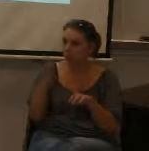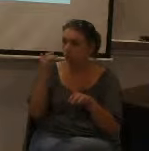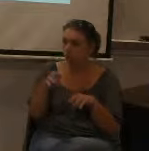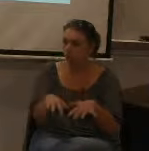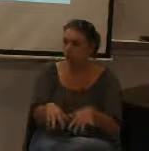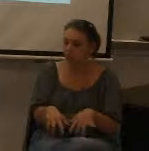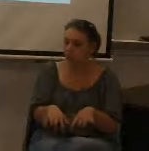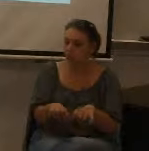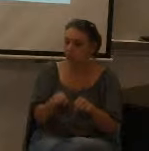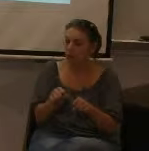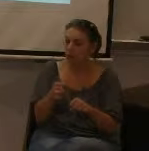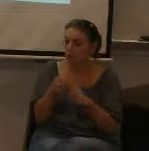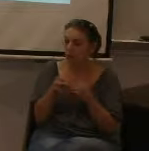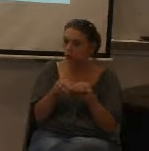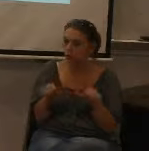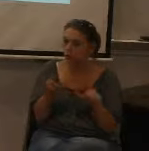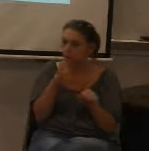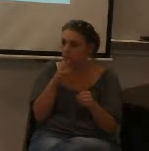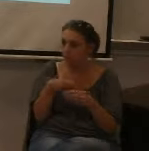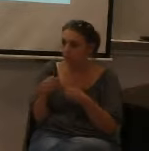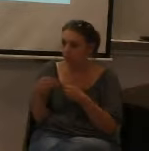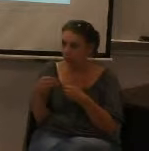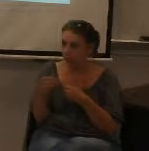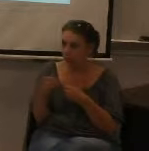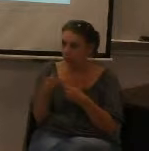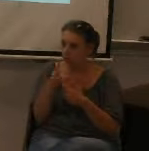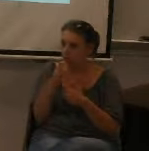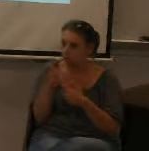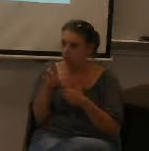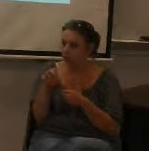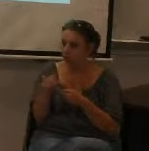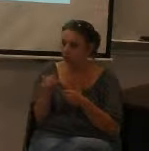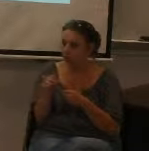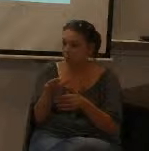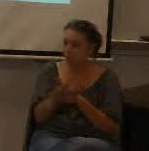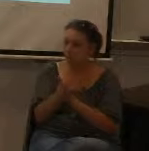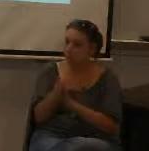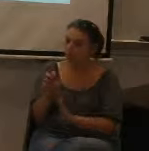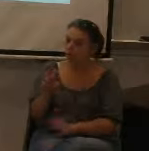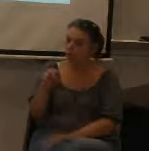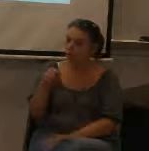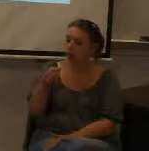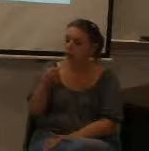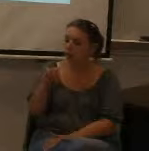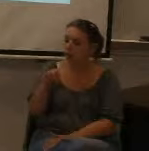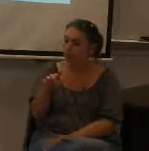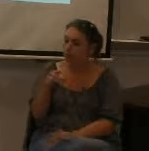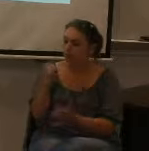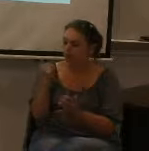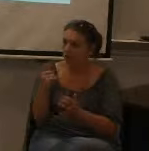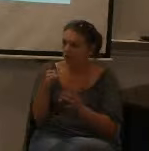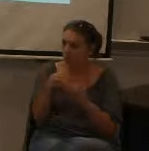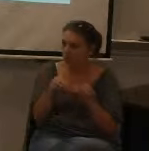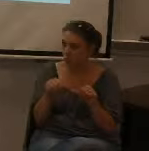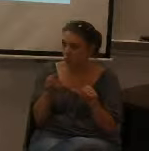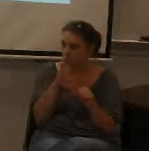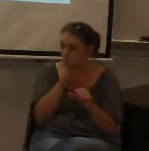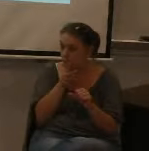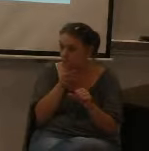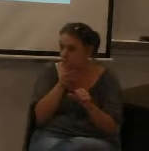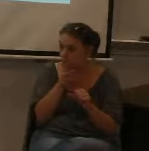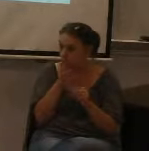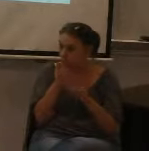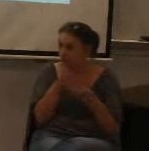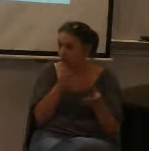the groundwater out to water the crops. It evaporates, and the groundwater that was feeding the rivers and streams that then flowed down to